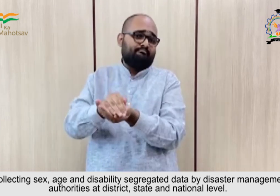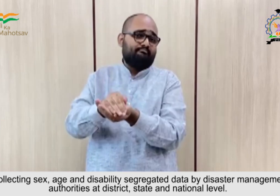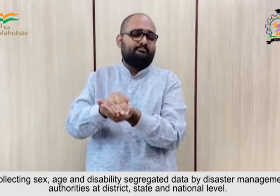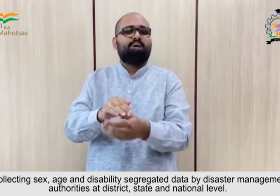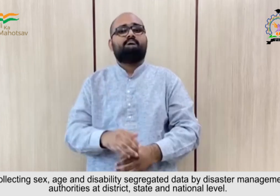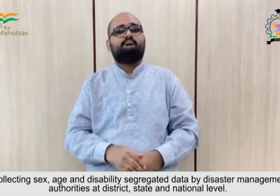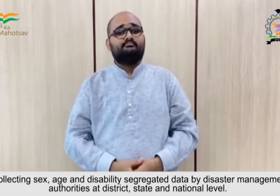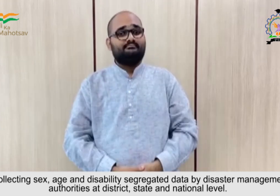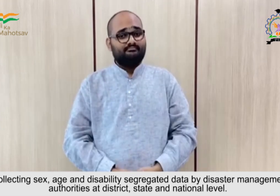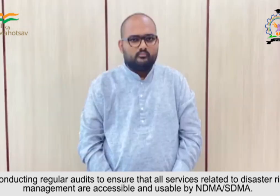7.